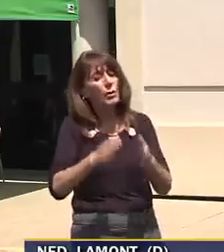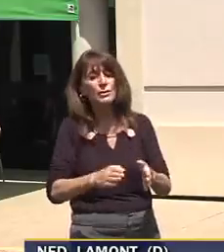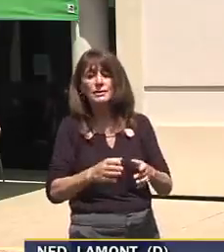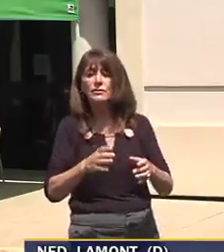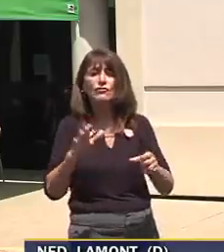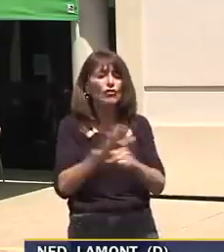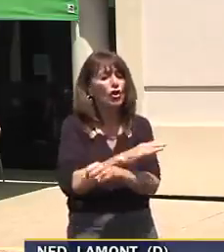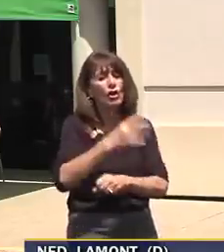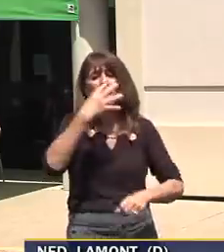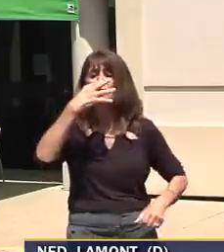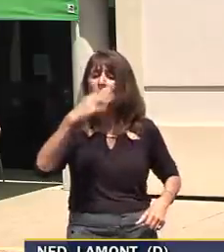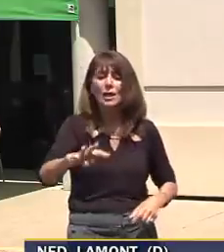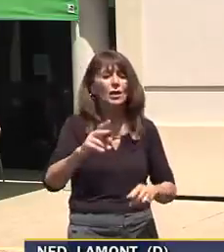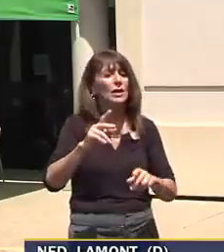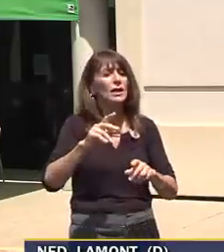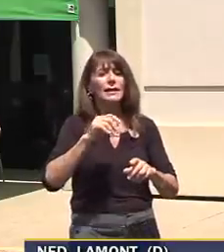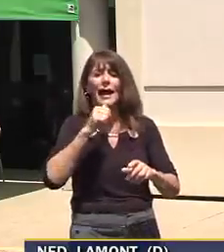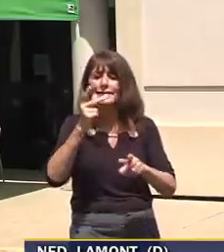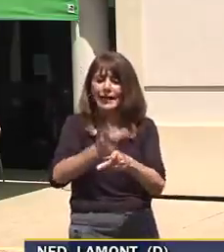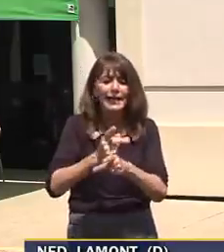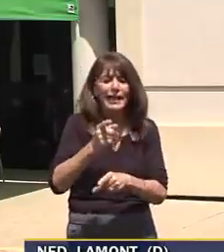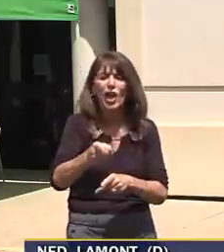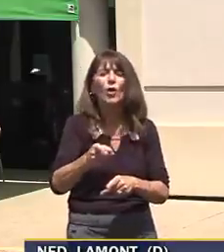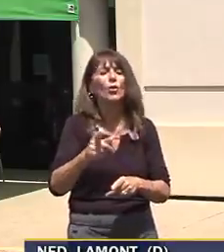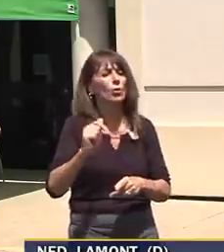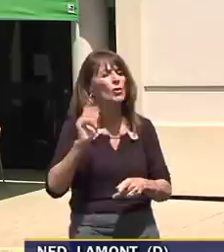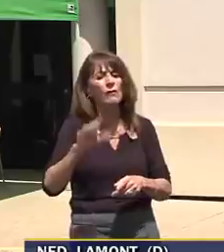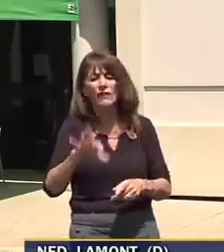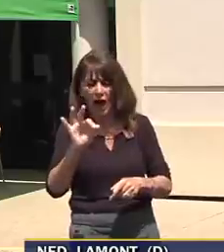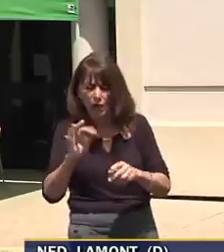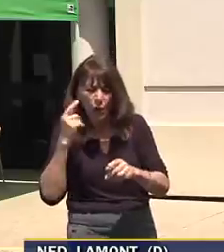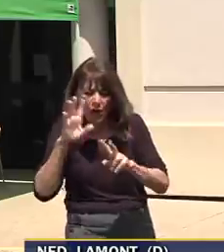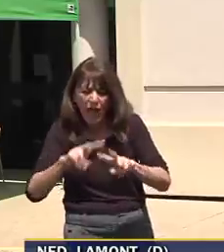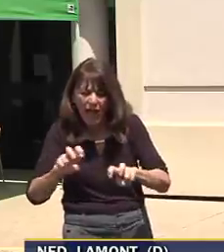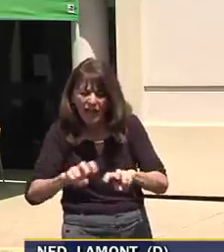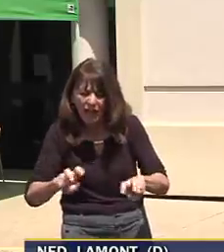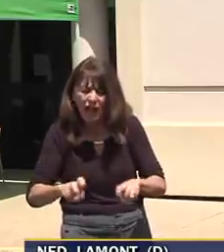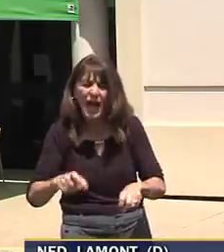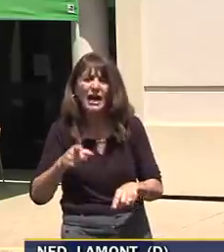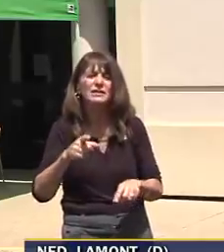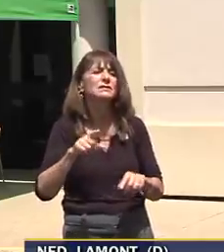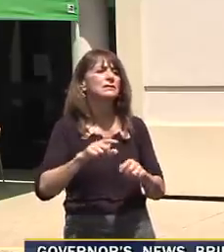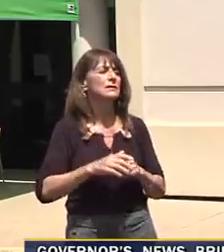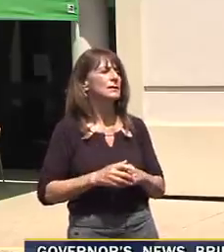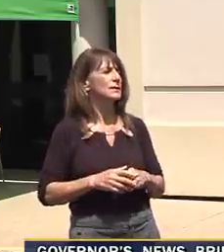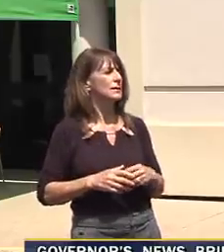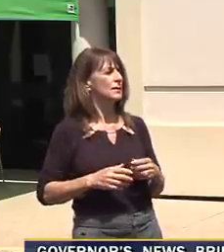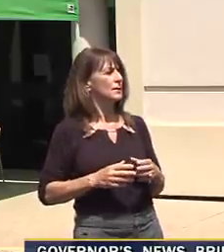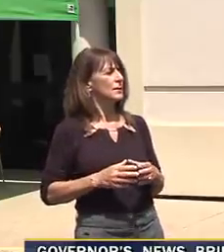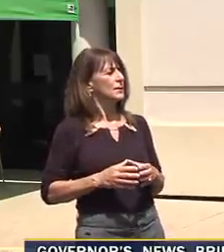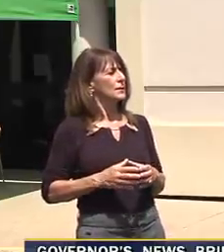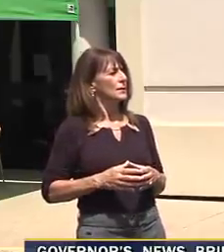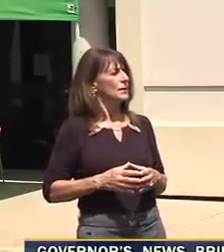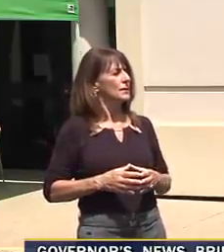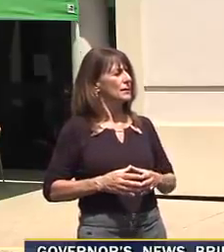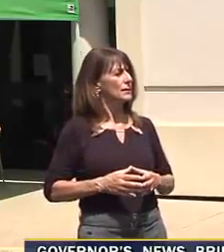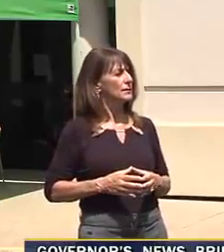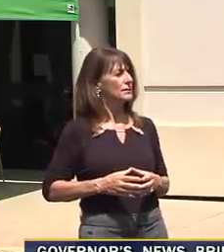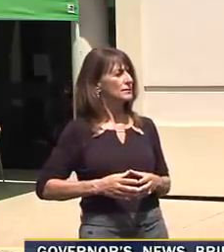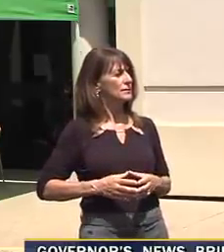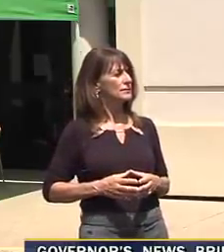still regulate. At the same time, we can still fine people. And we'll take a look at the immunity thing as well. I also just wanted to ask you, how do